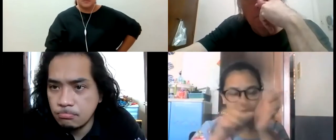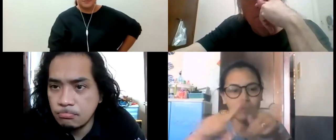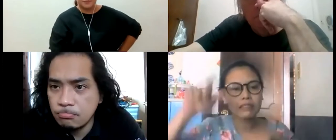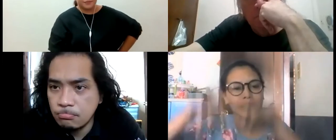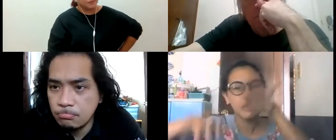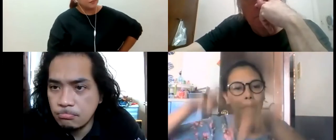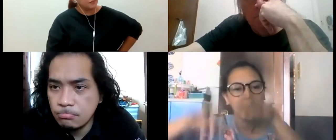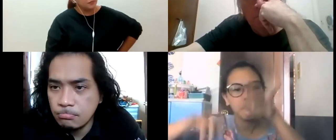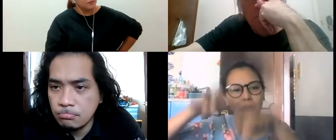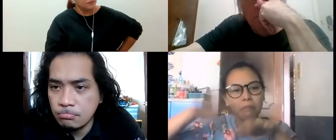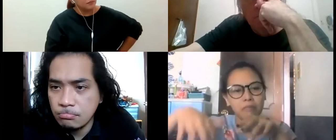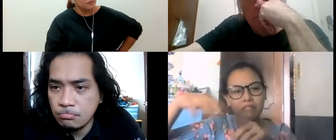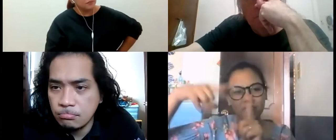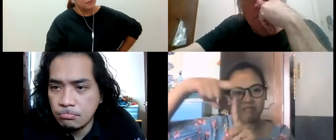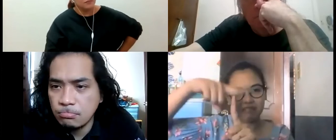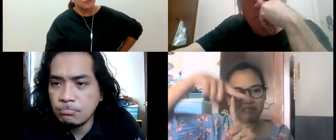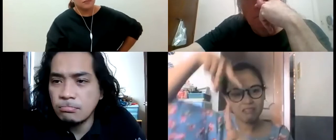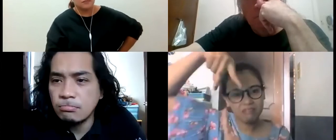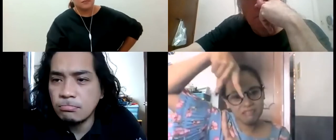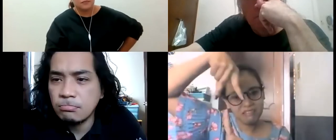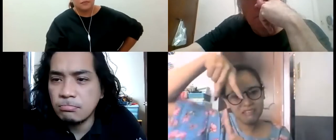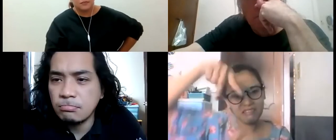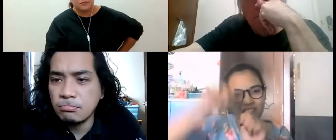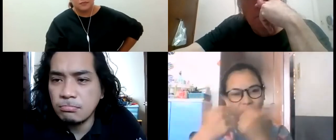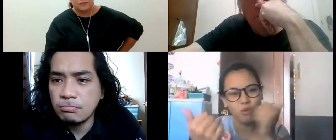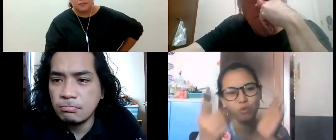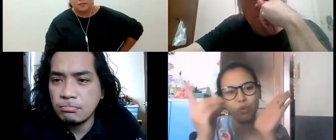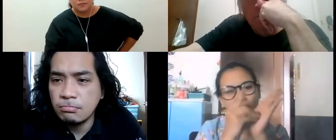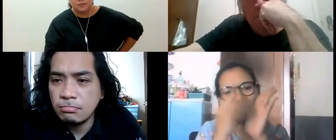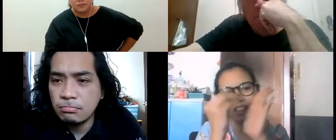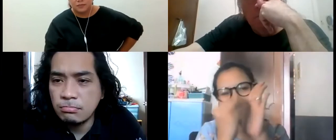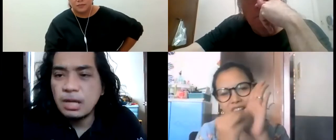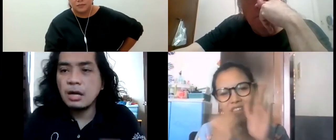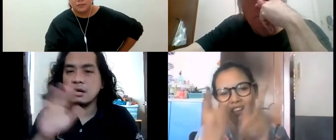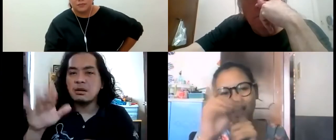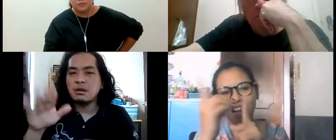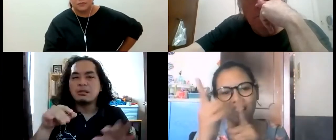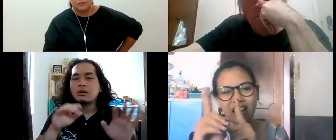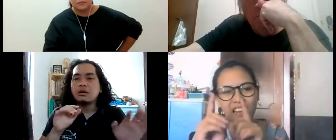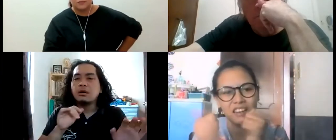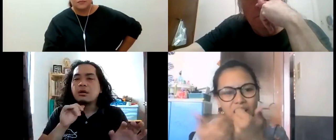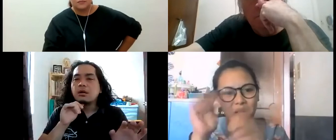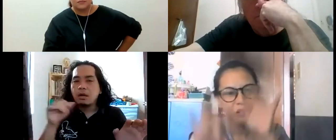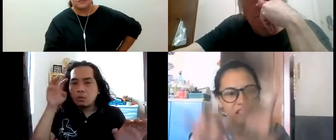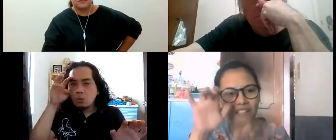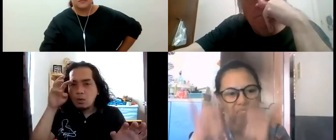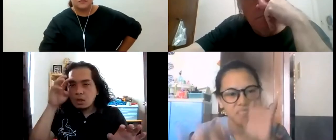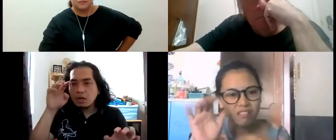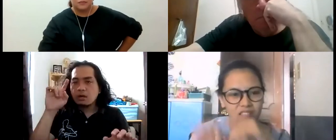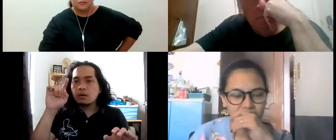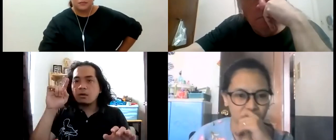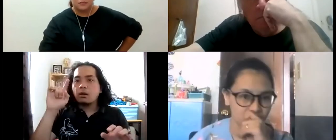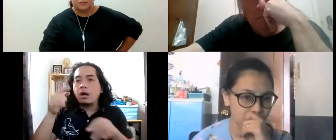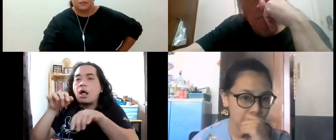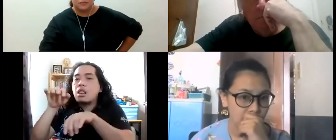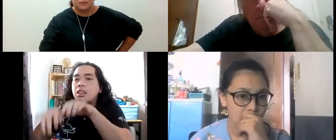Okay, so but when we're transcribing it, I mean, so when we document it down, how is that going to